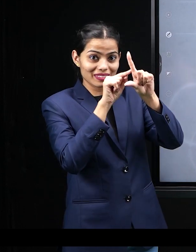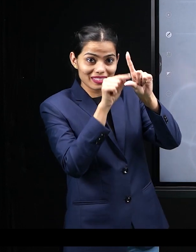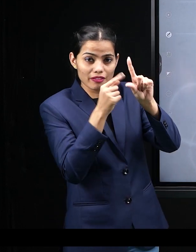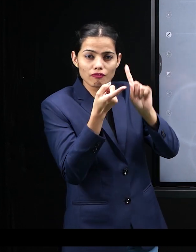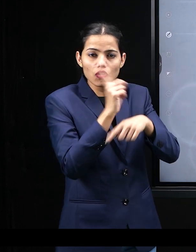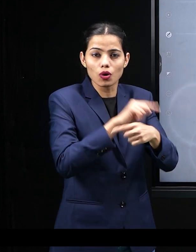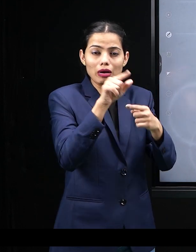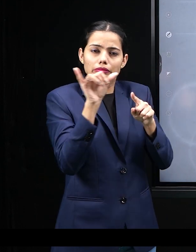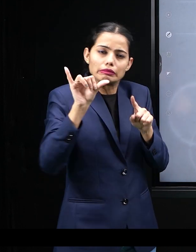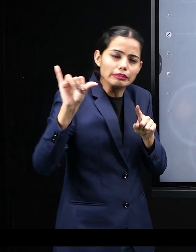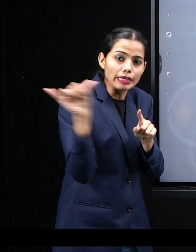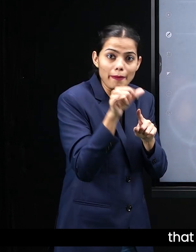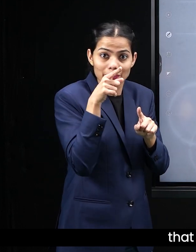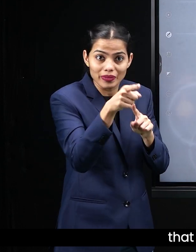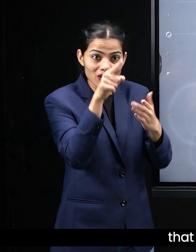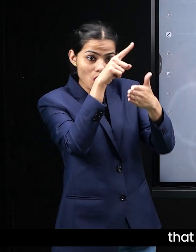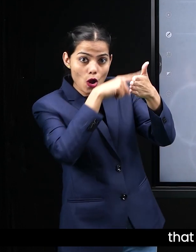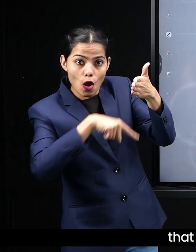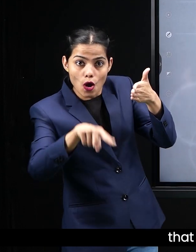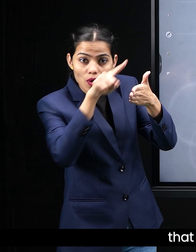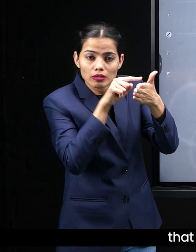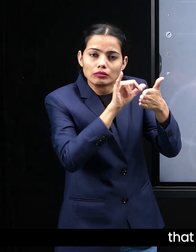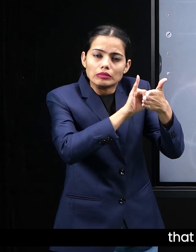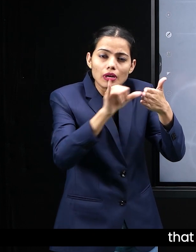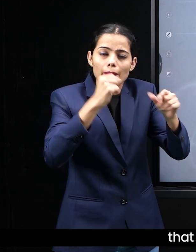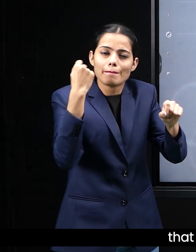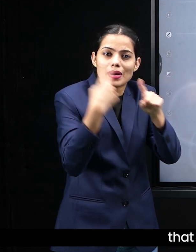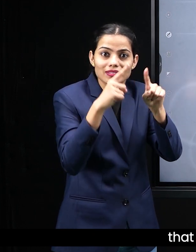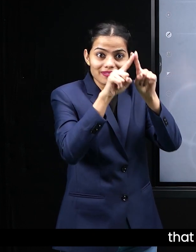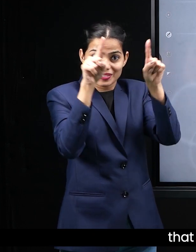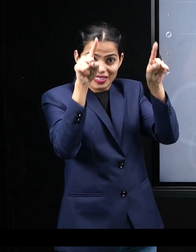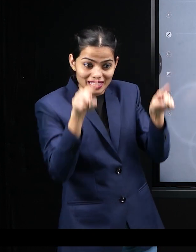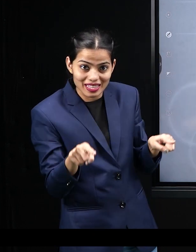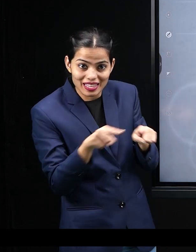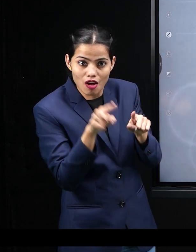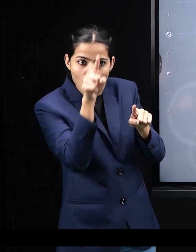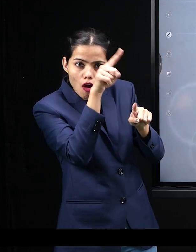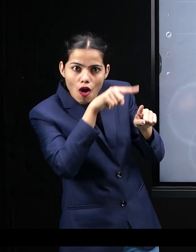Angles from a common chord that are on the same segment of a circle are always equal.